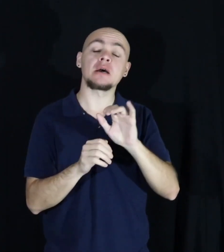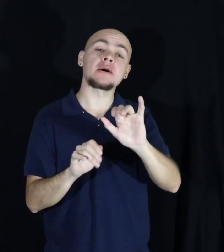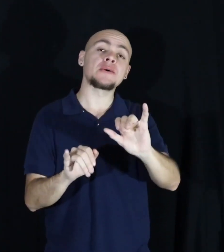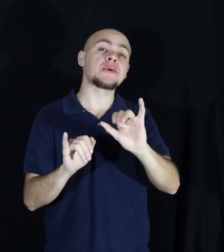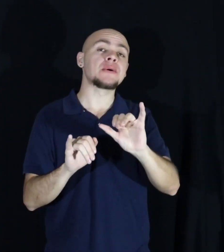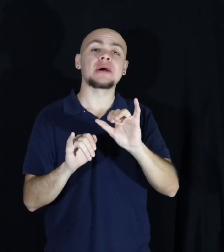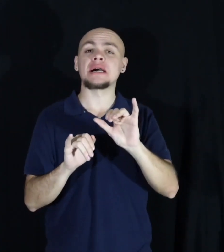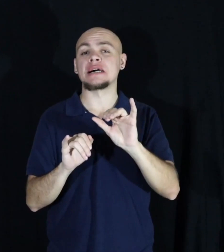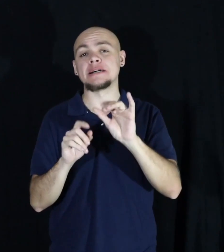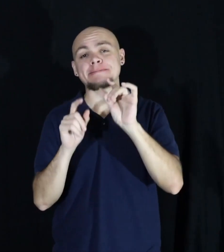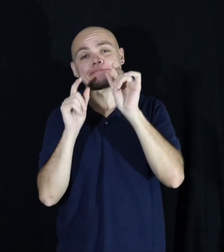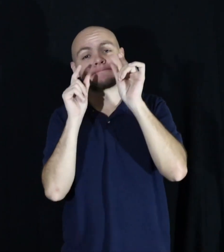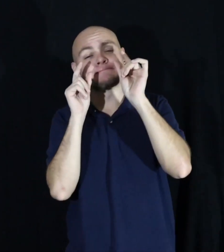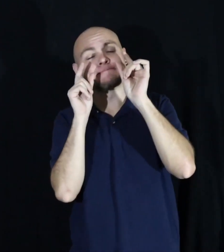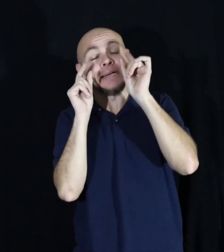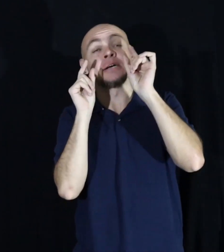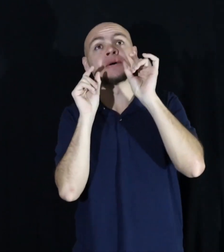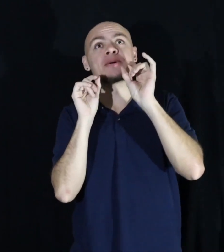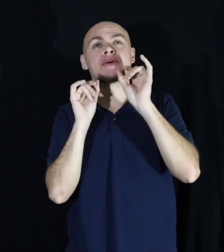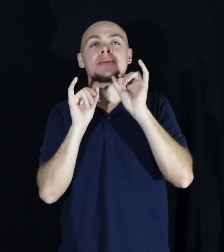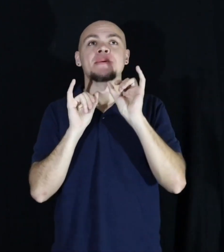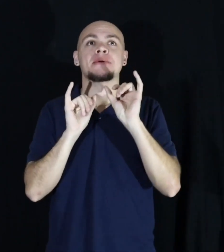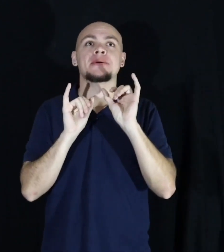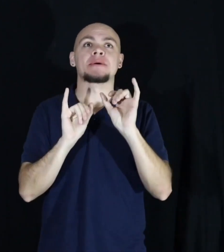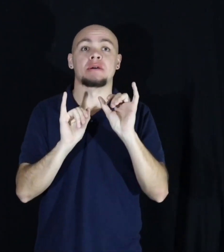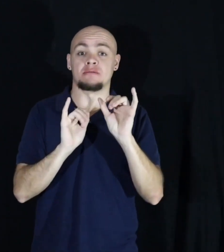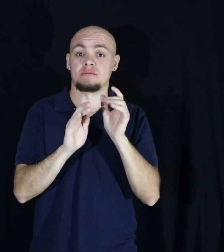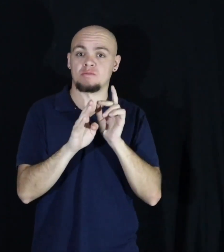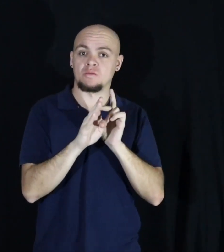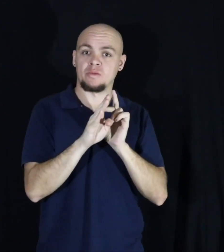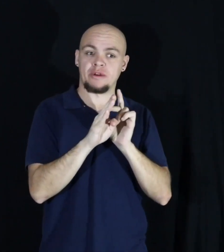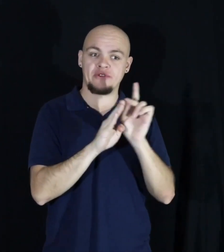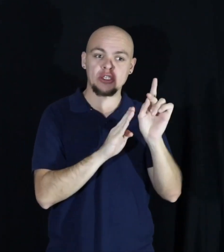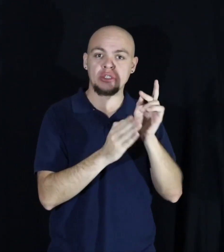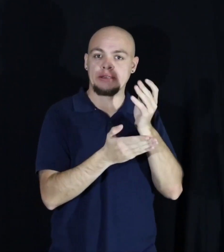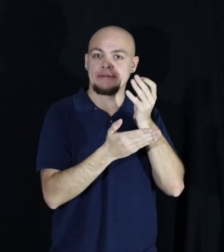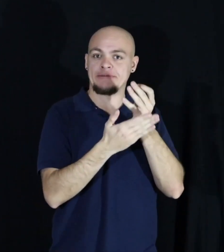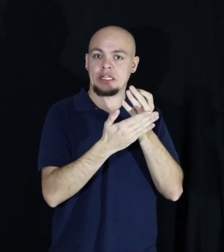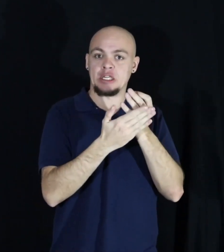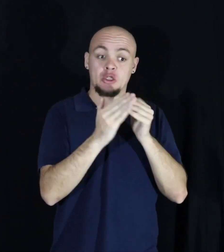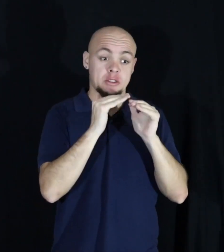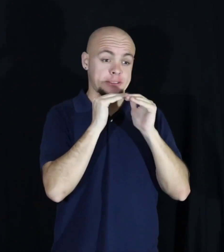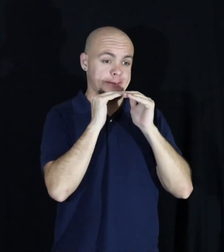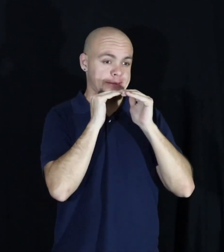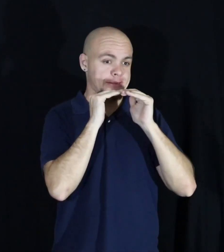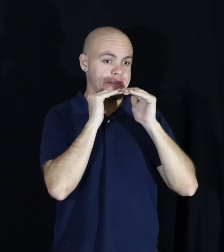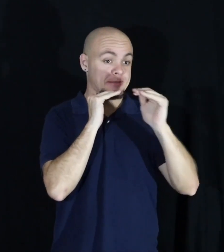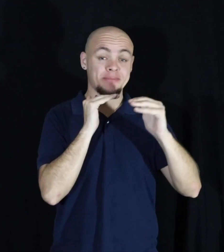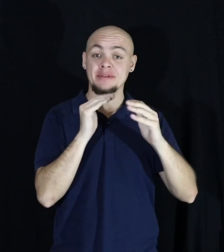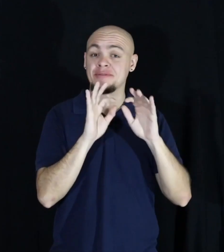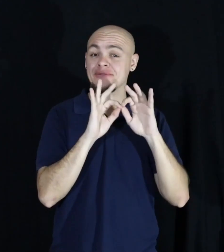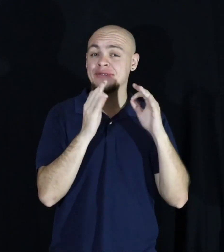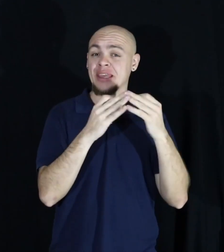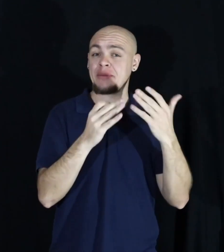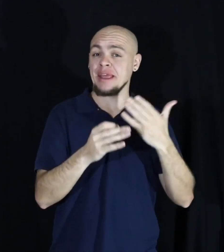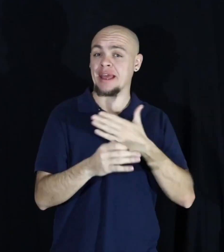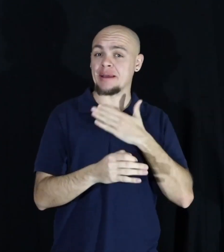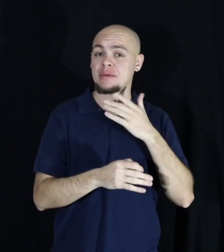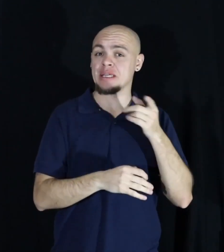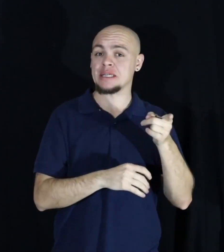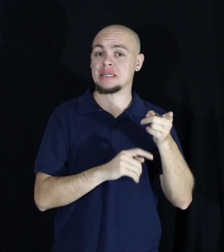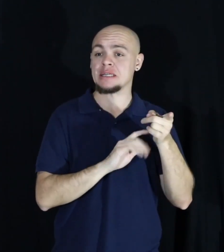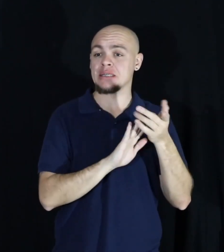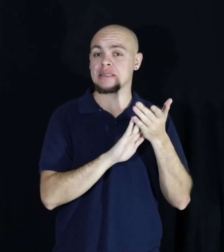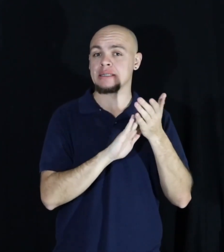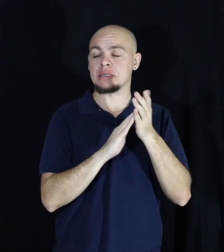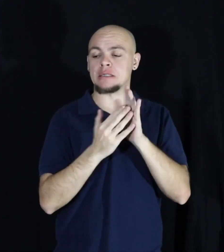eye, we went from a professional, financially stable, happy family to